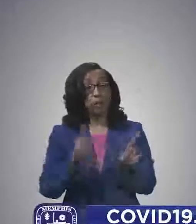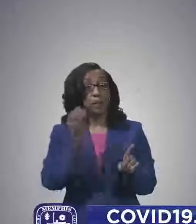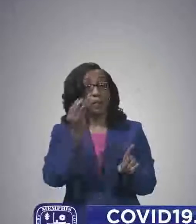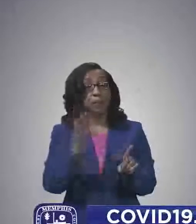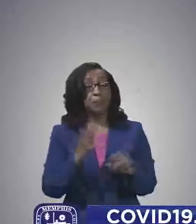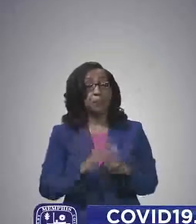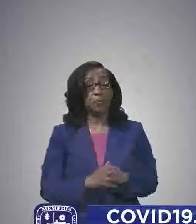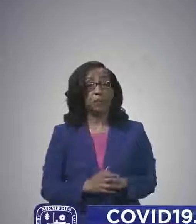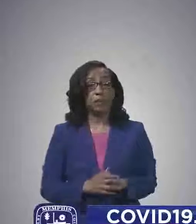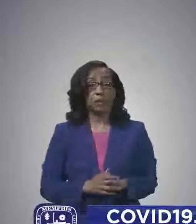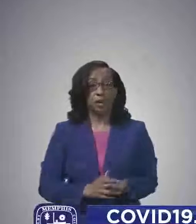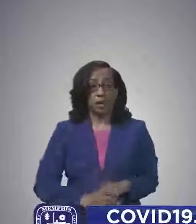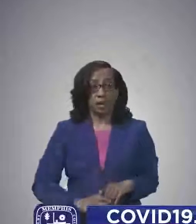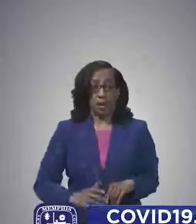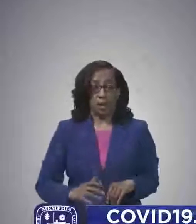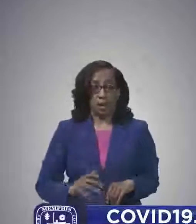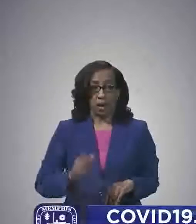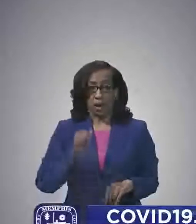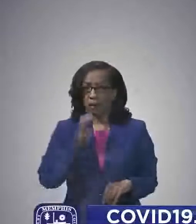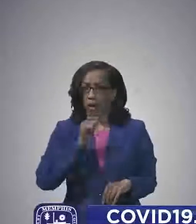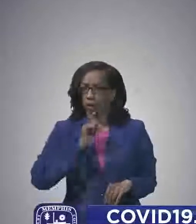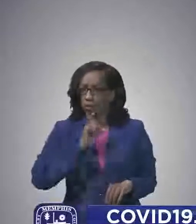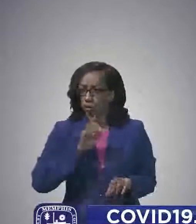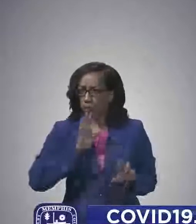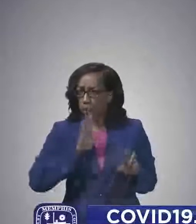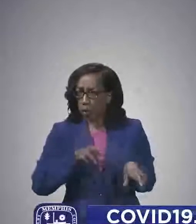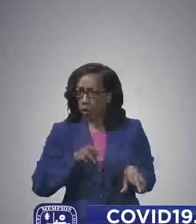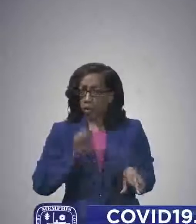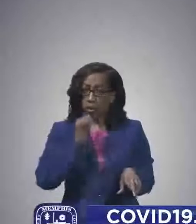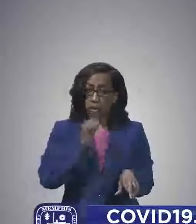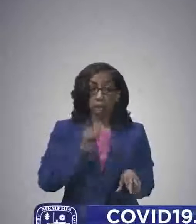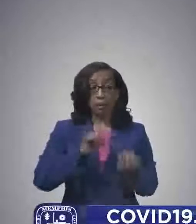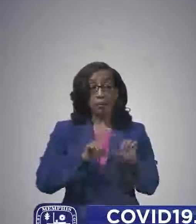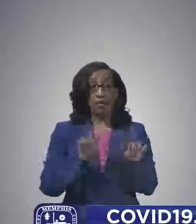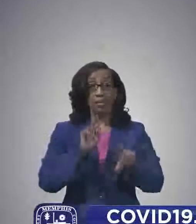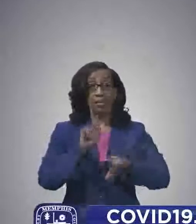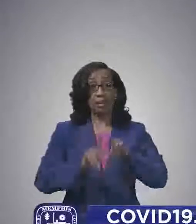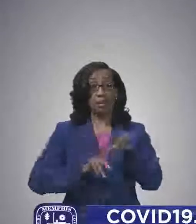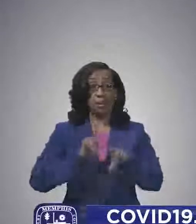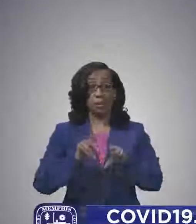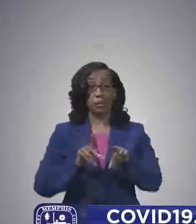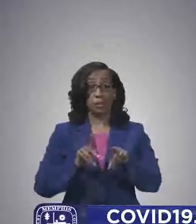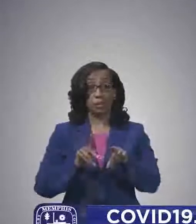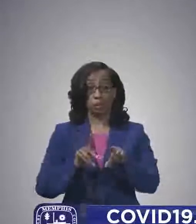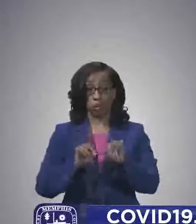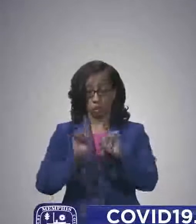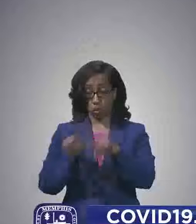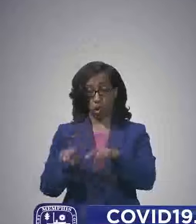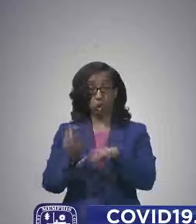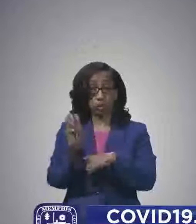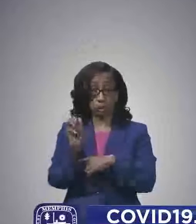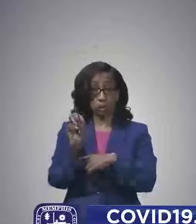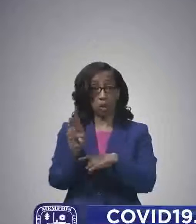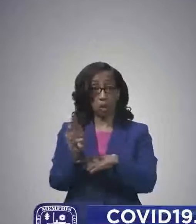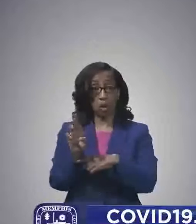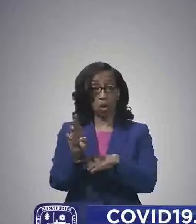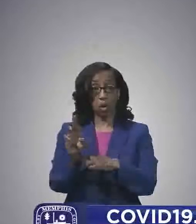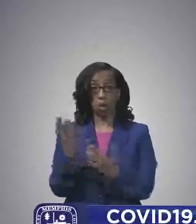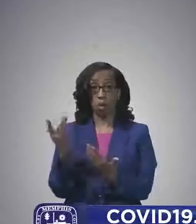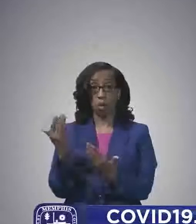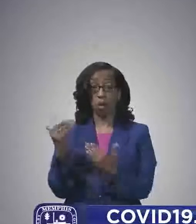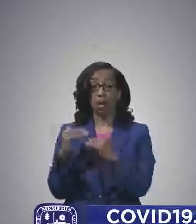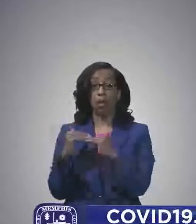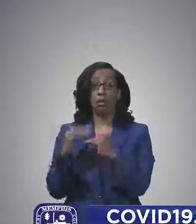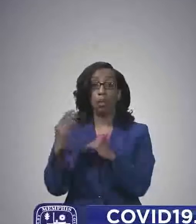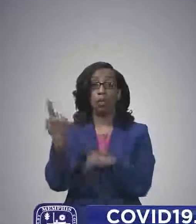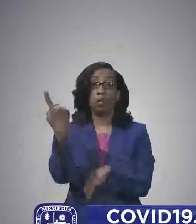that I think I'm not sure it's been reported. We have people waiting in emergency rooms for over a